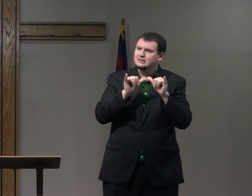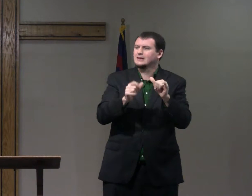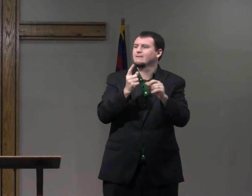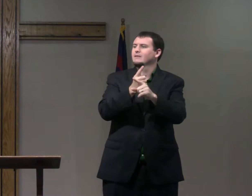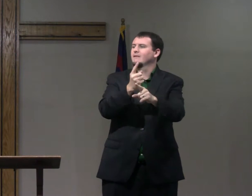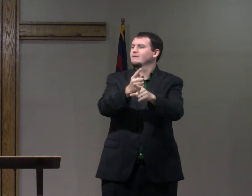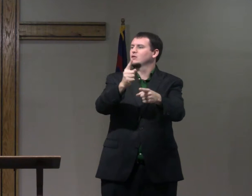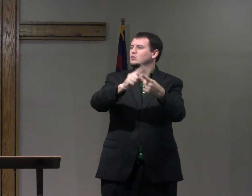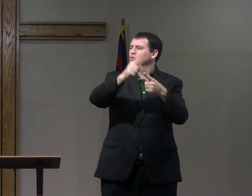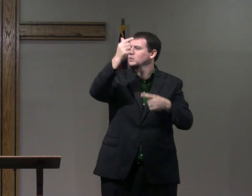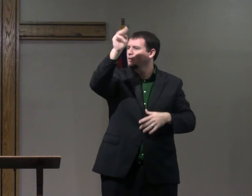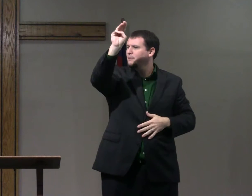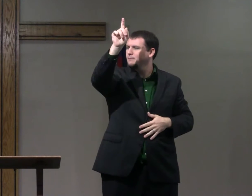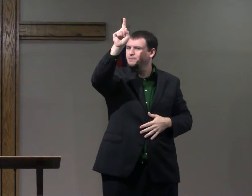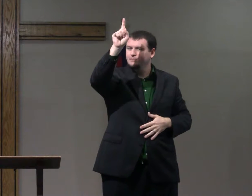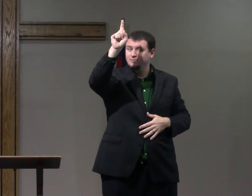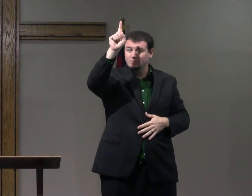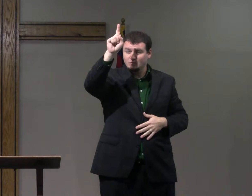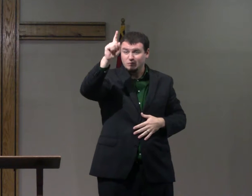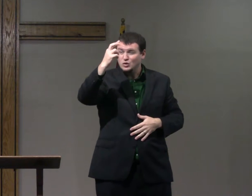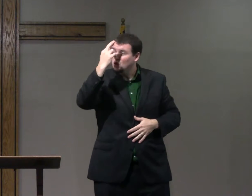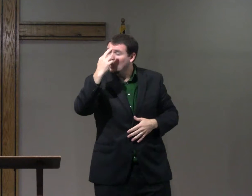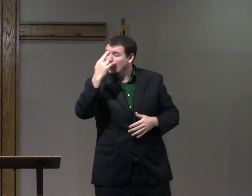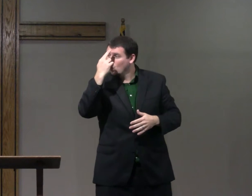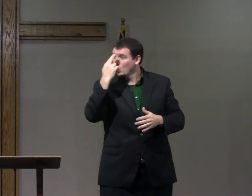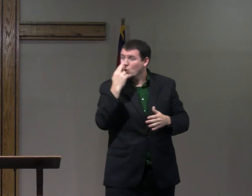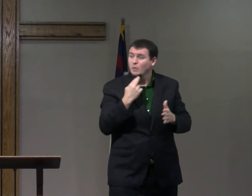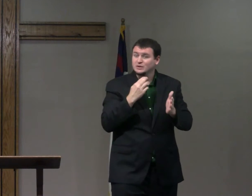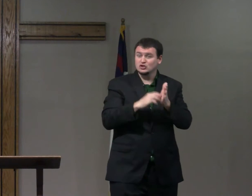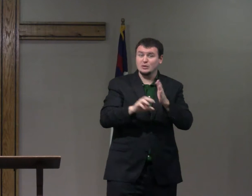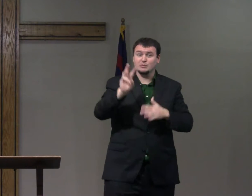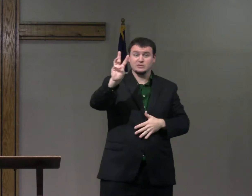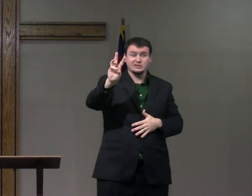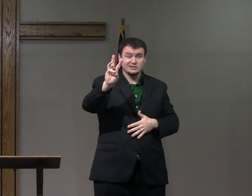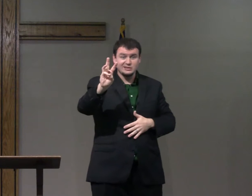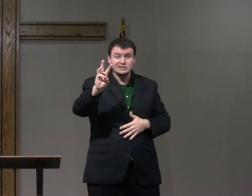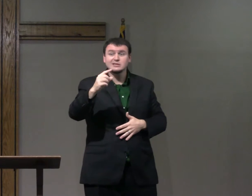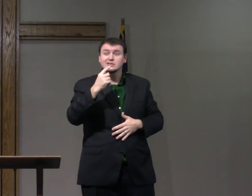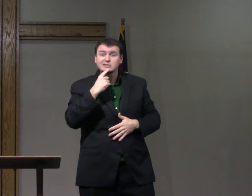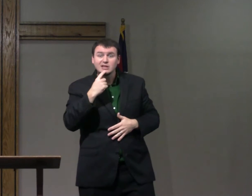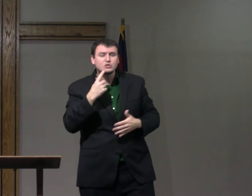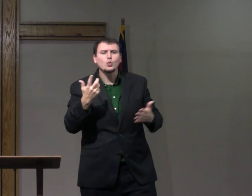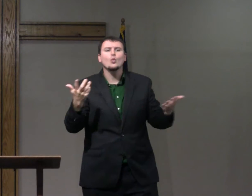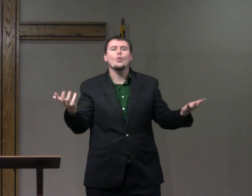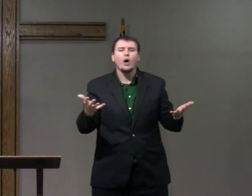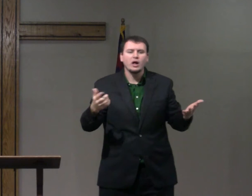My responsibility as a Christian is to stay faithful to Him. Romans chapter 6 says,